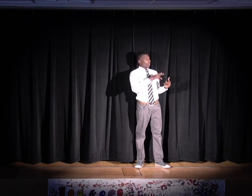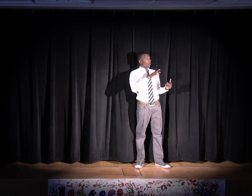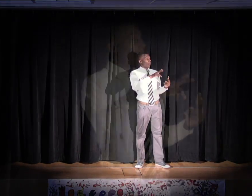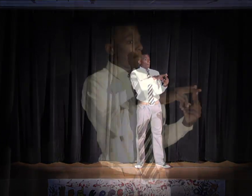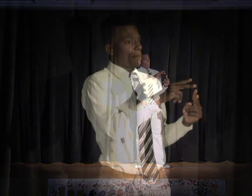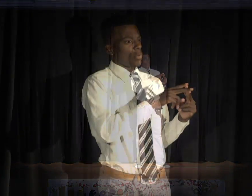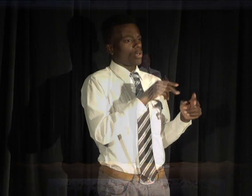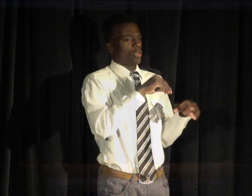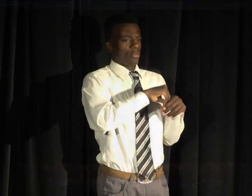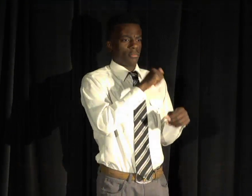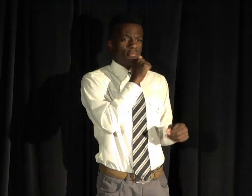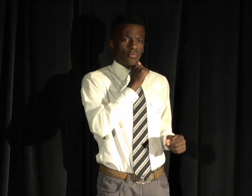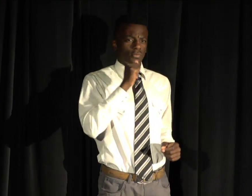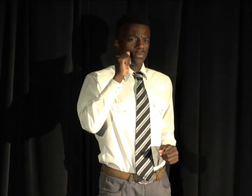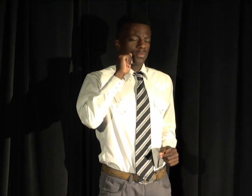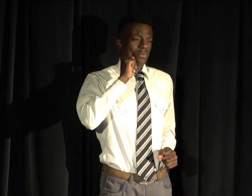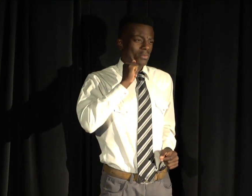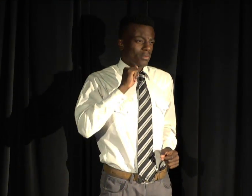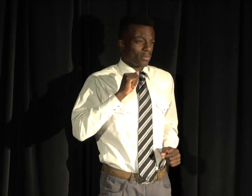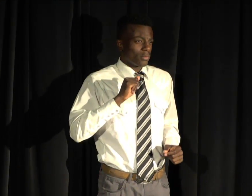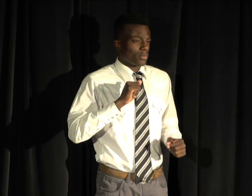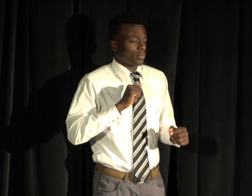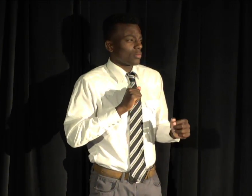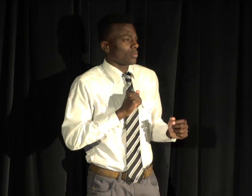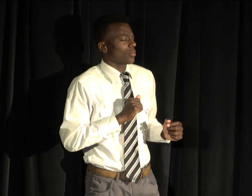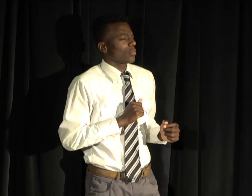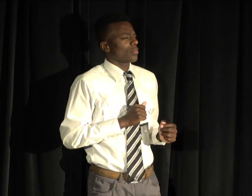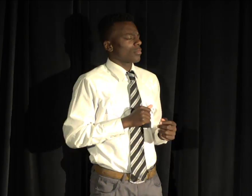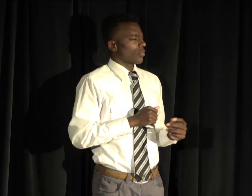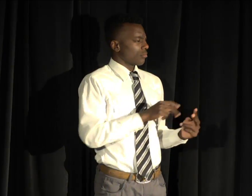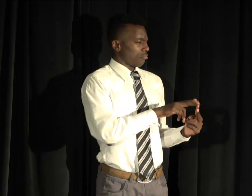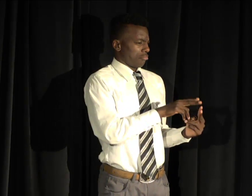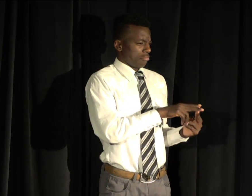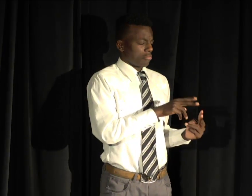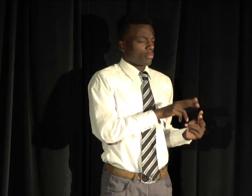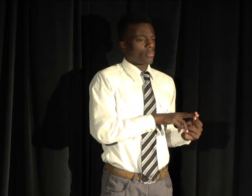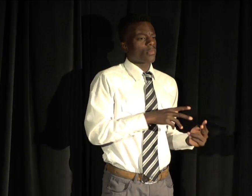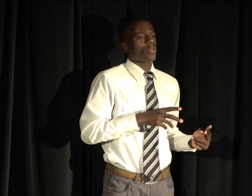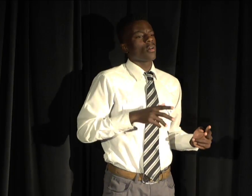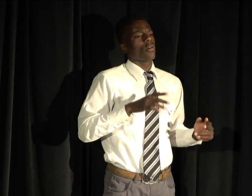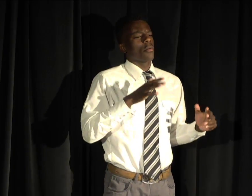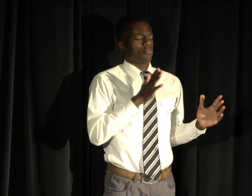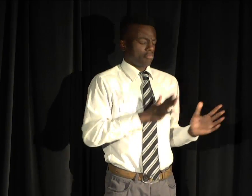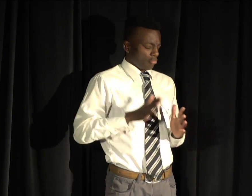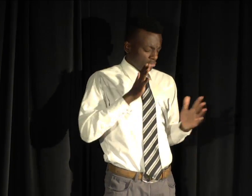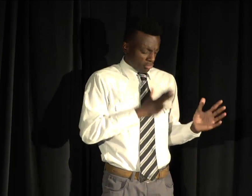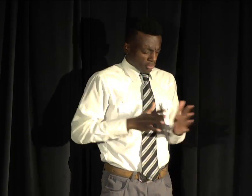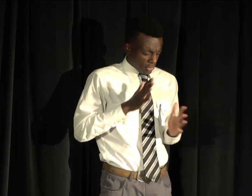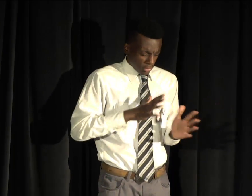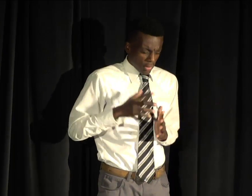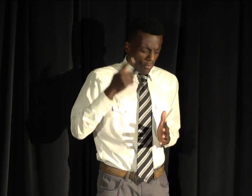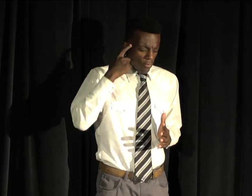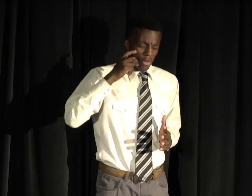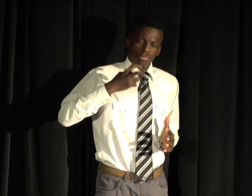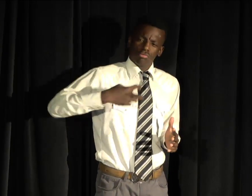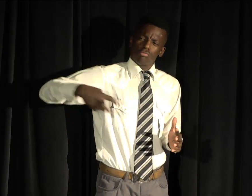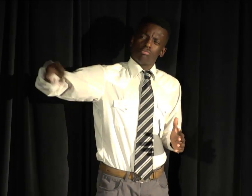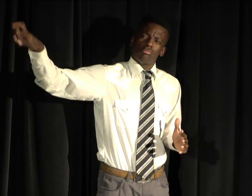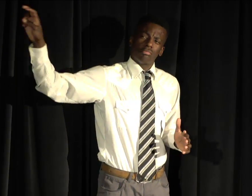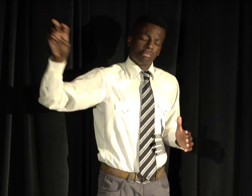So really, these are like two stories, two stories in Arizona. A couple in Arizona had planned a